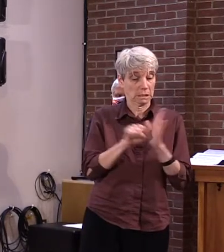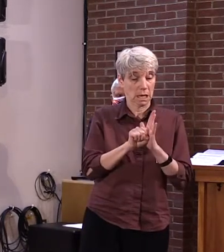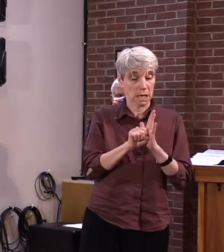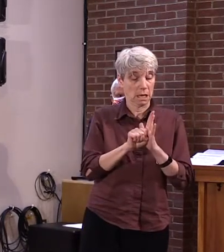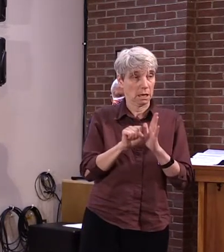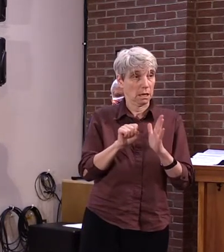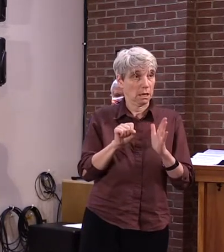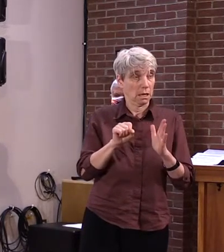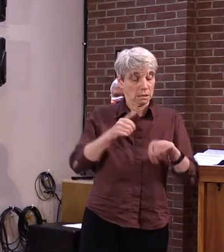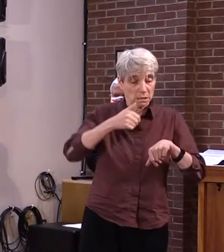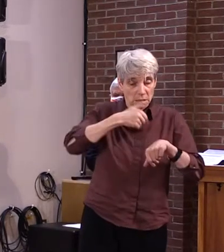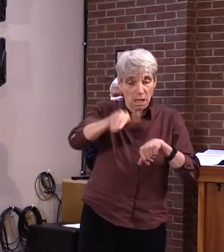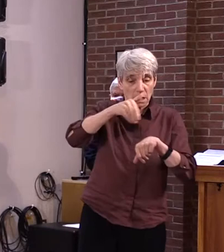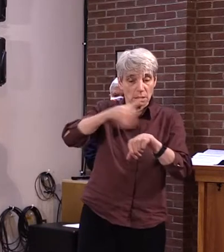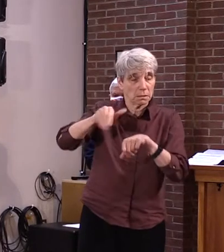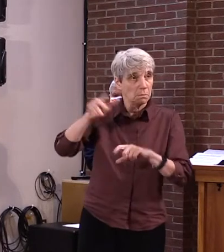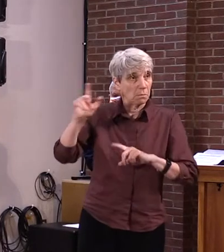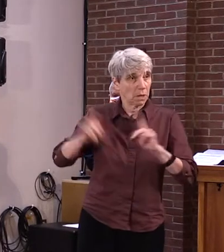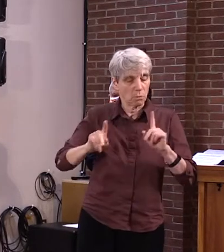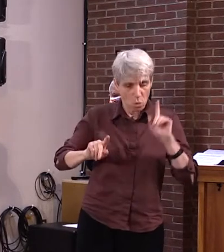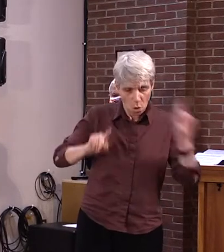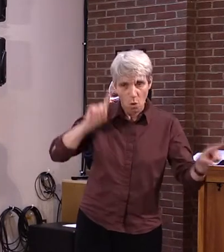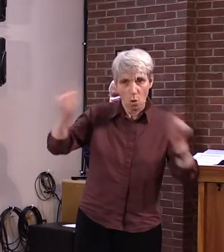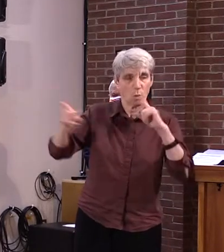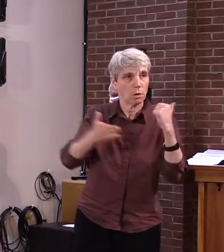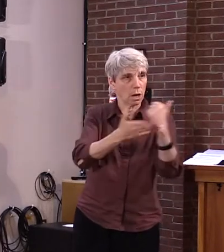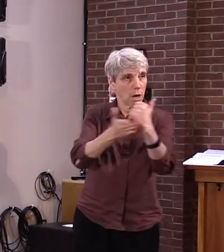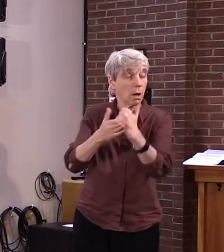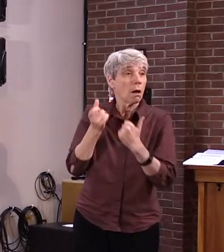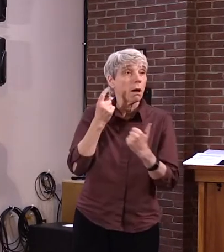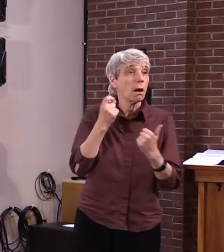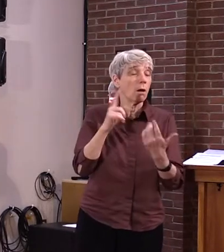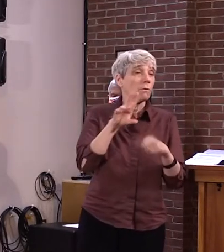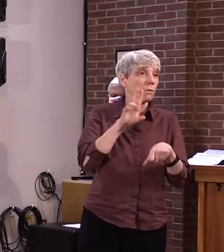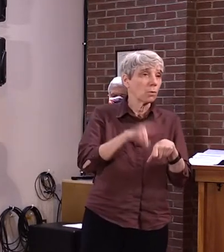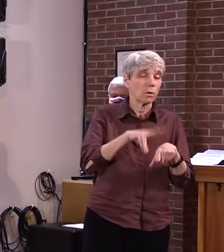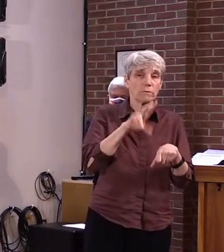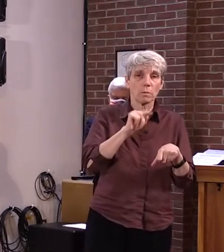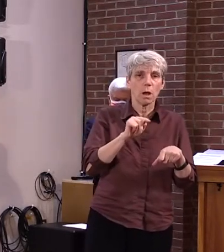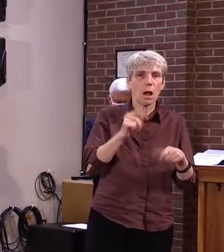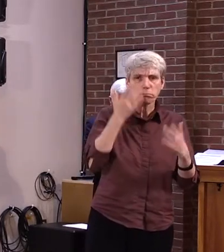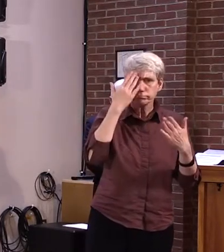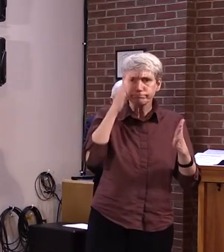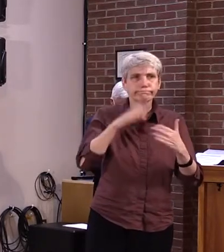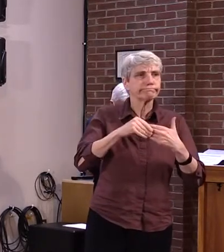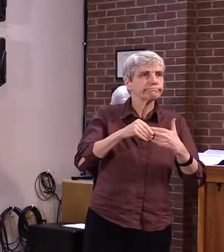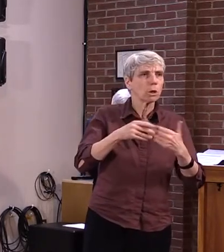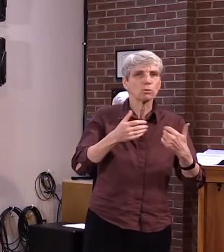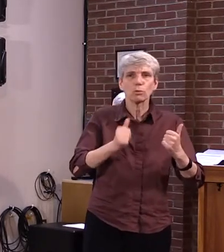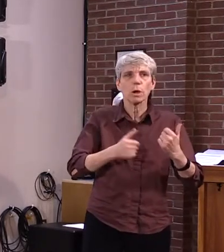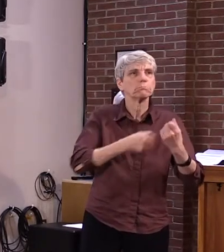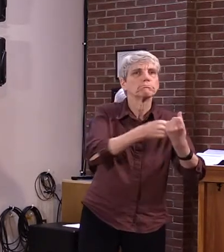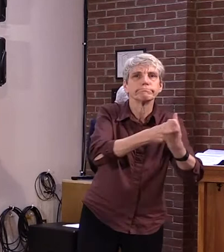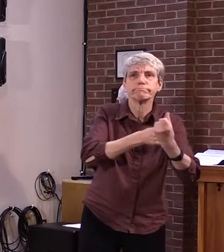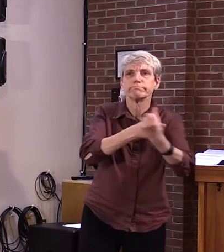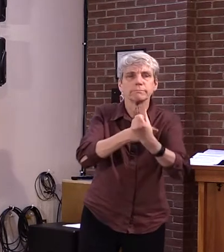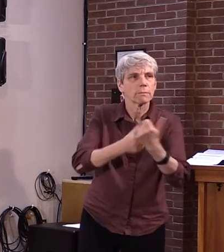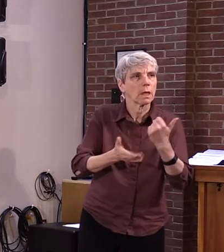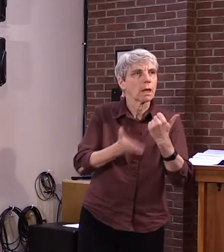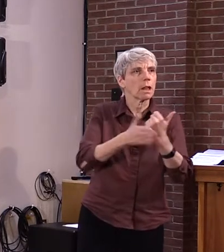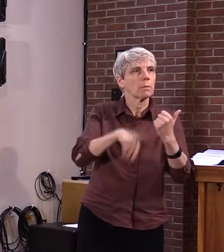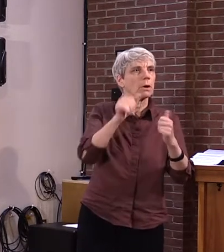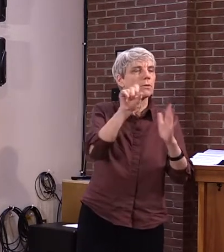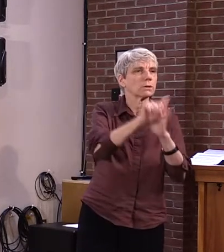We are always open to any requests to assist our neighbors in other states, but I'm not aware of